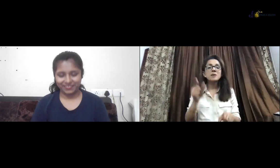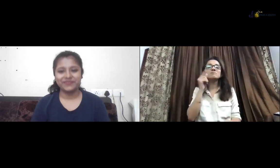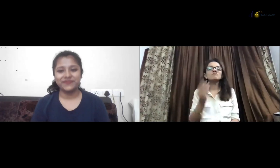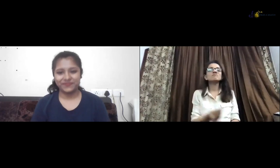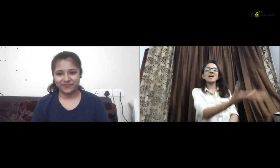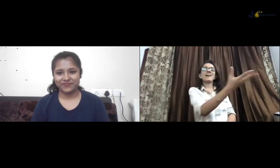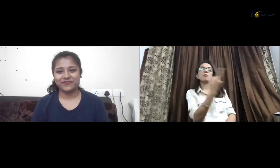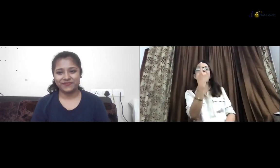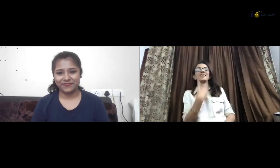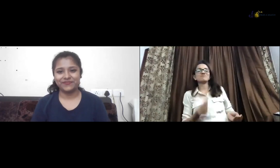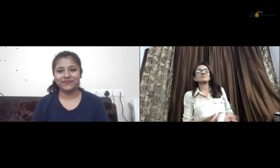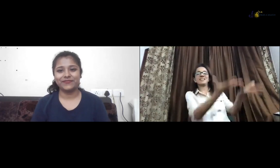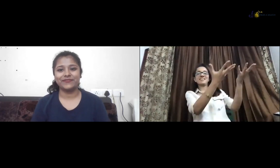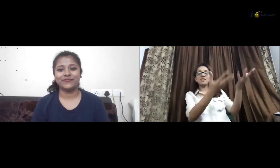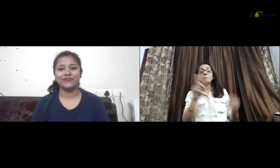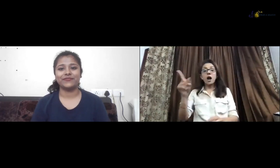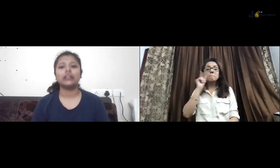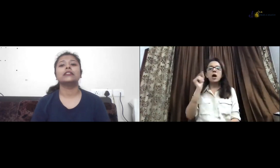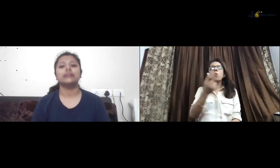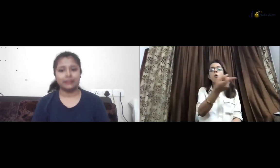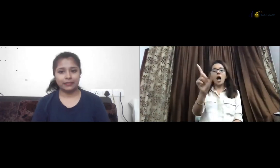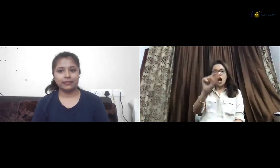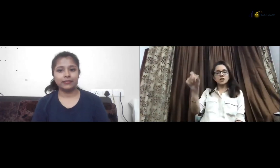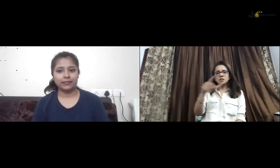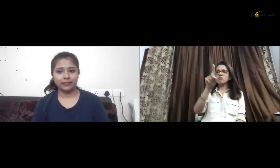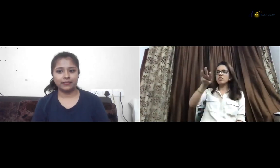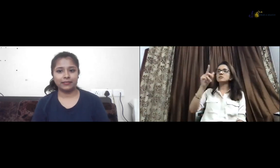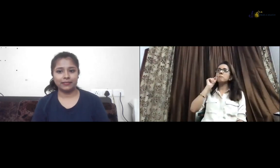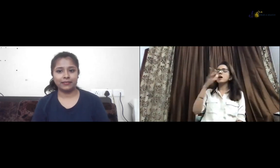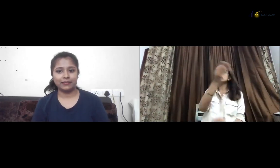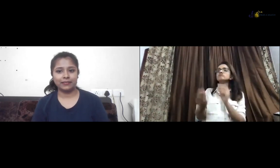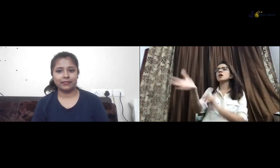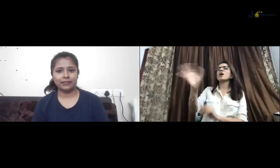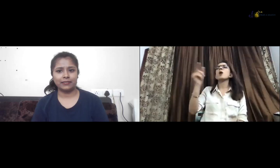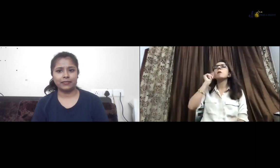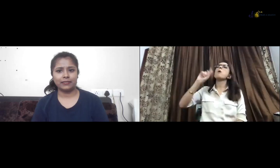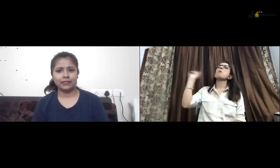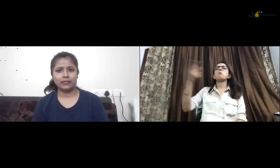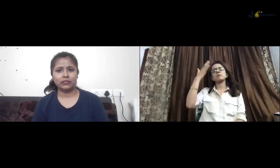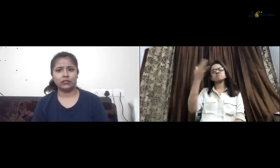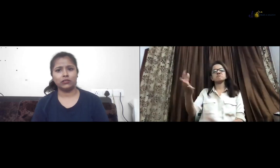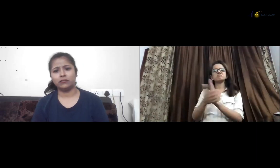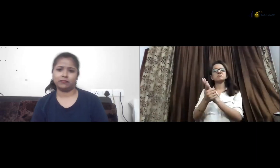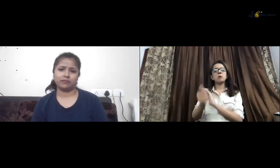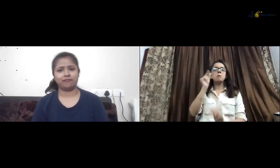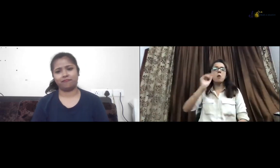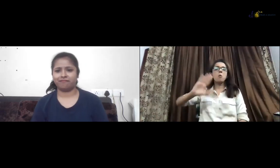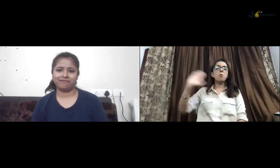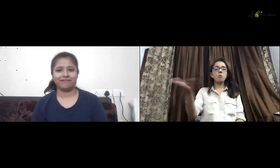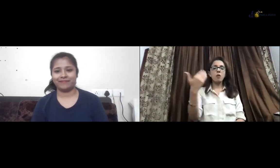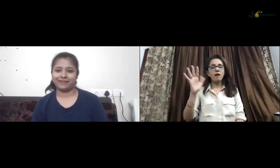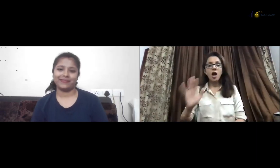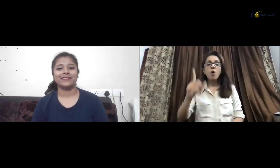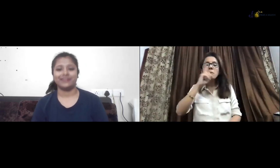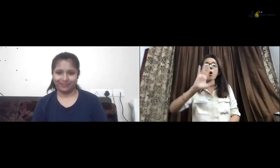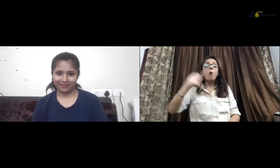that person. That would be a one thing might have happened after a long time. So they think that yeah,